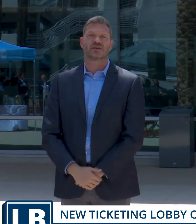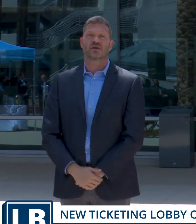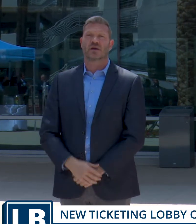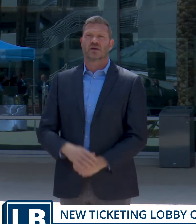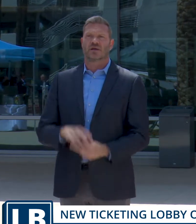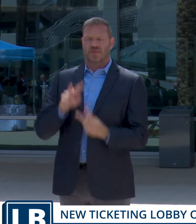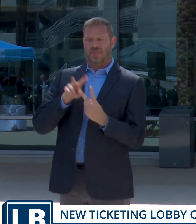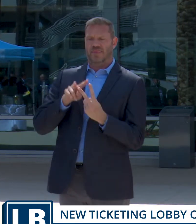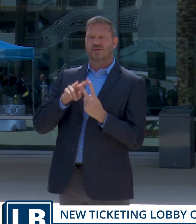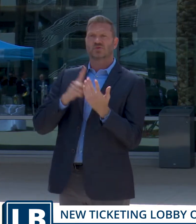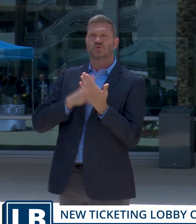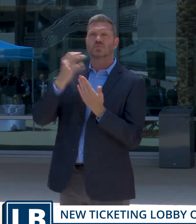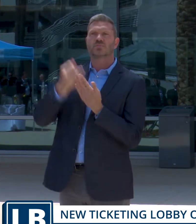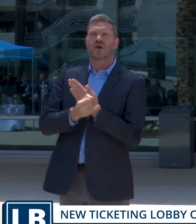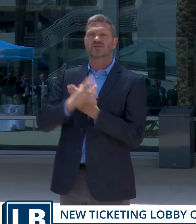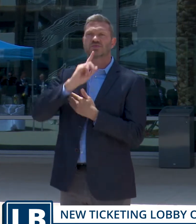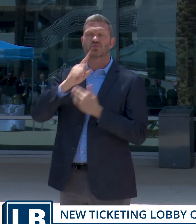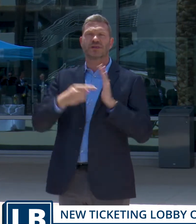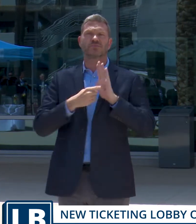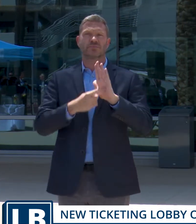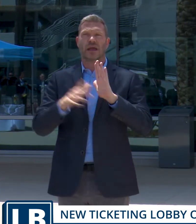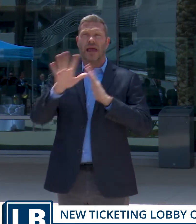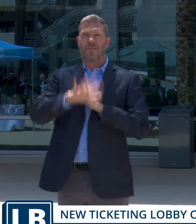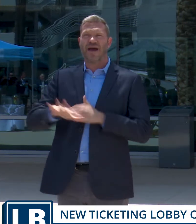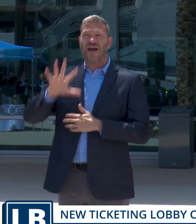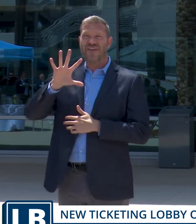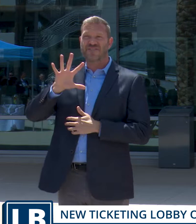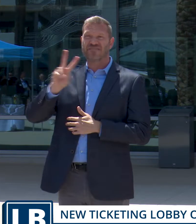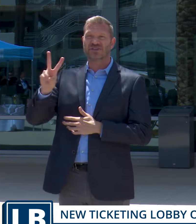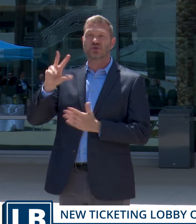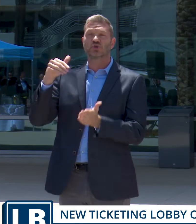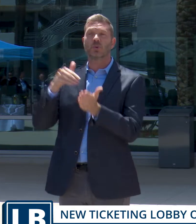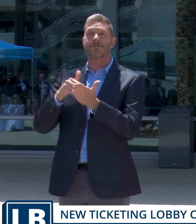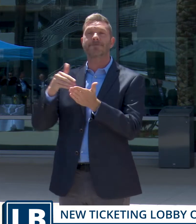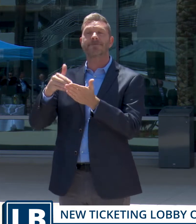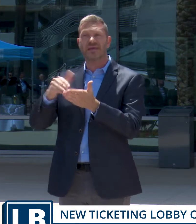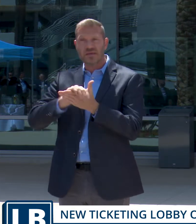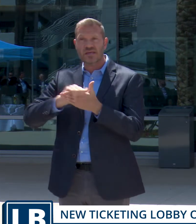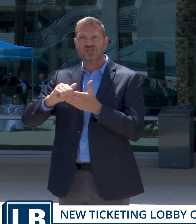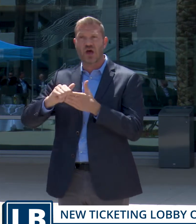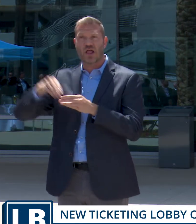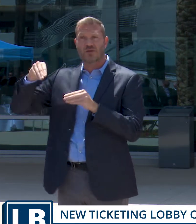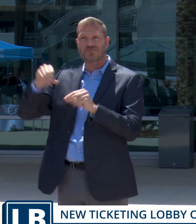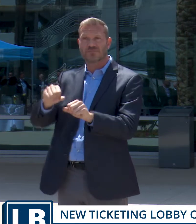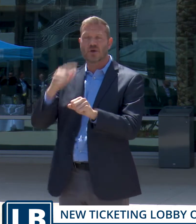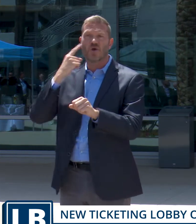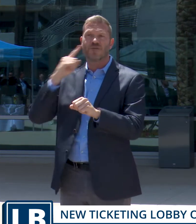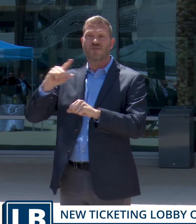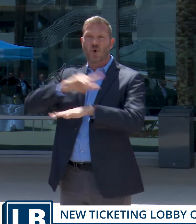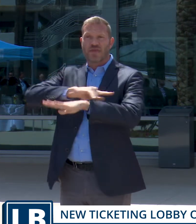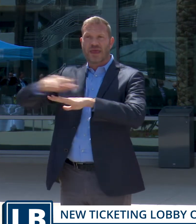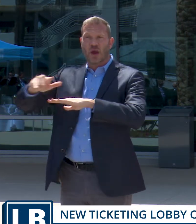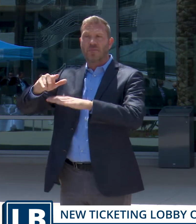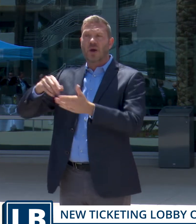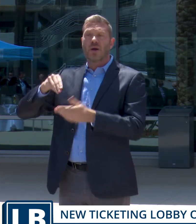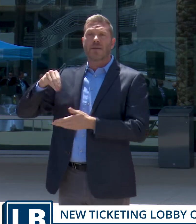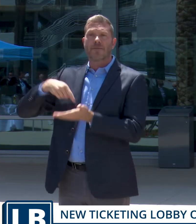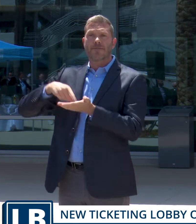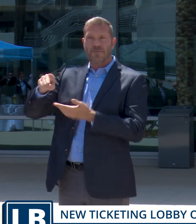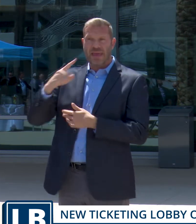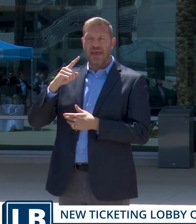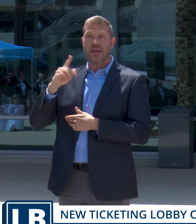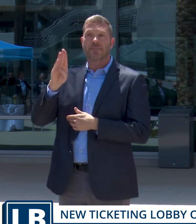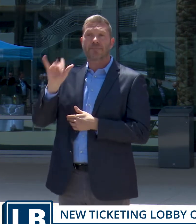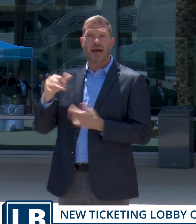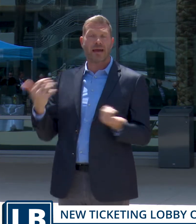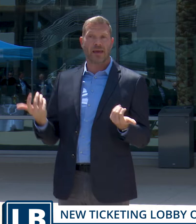These two projects reflect about a $52 million investment in the airport, completely paid for by both passenger